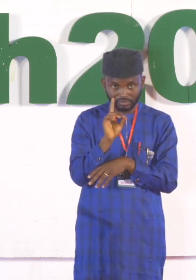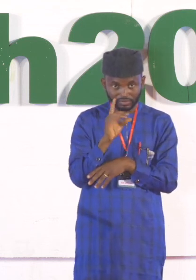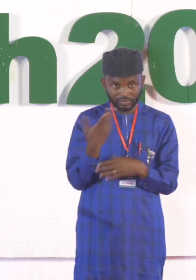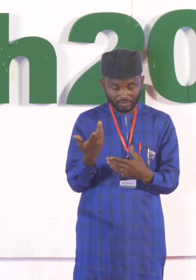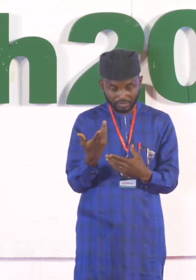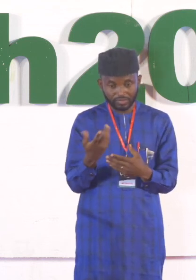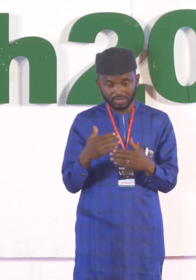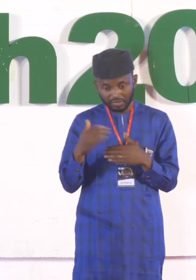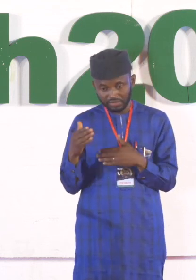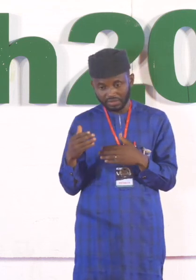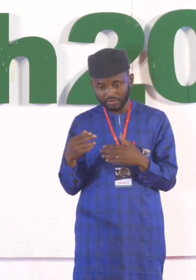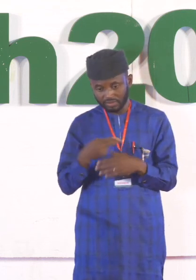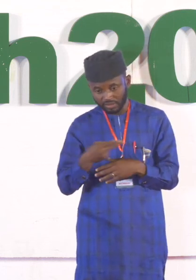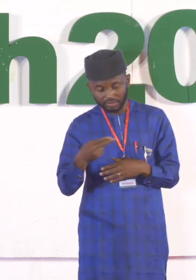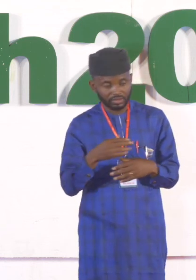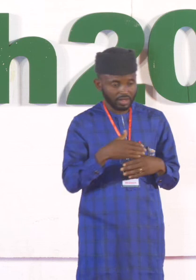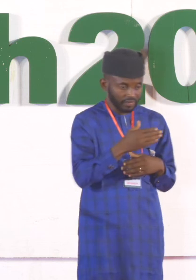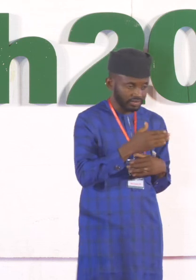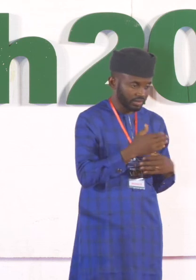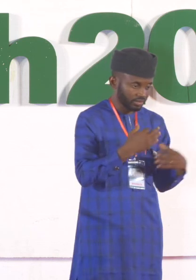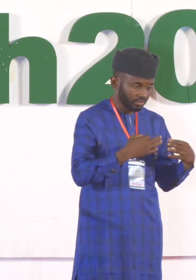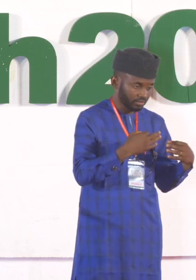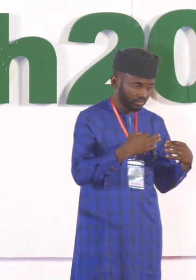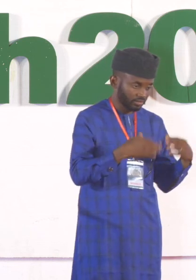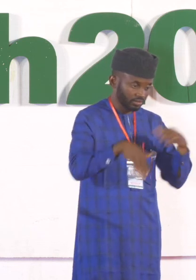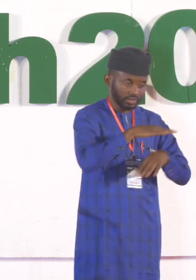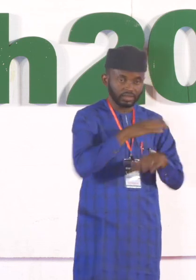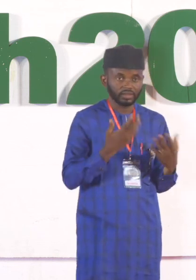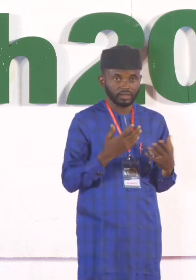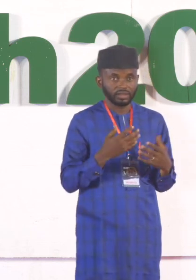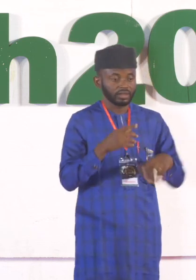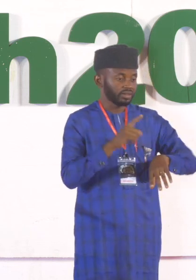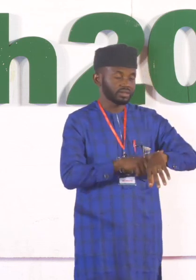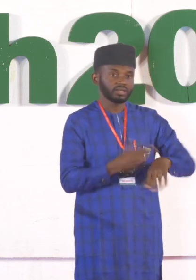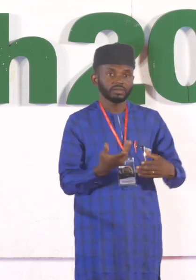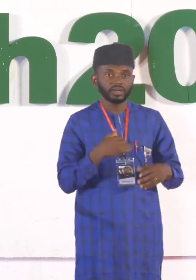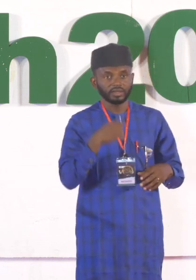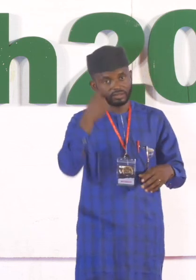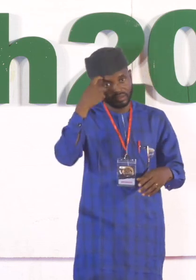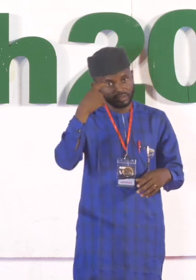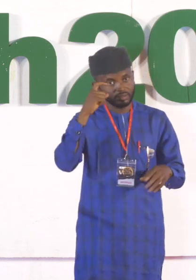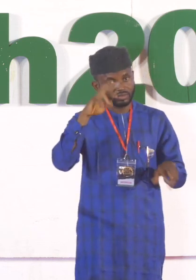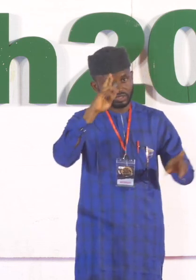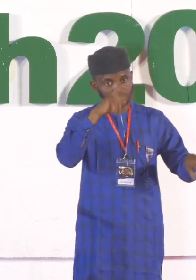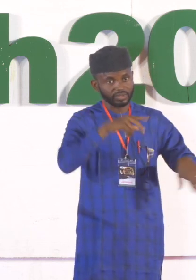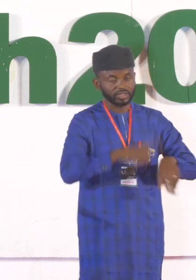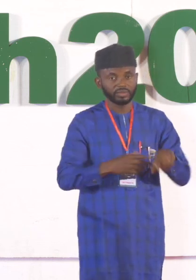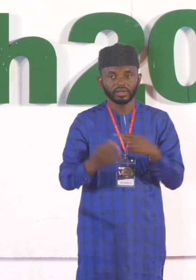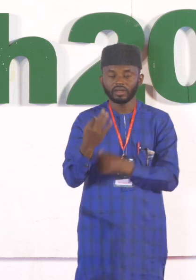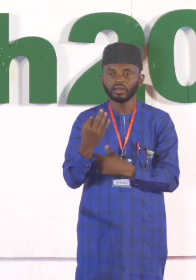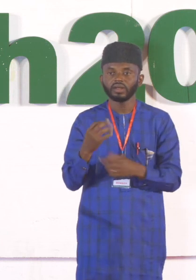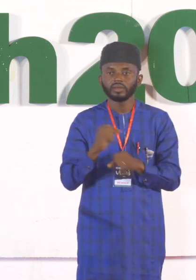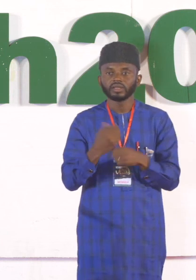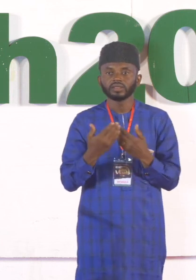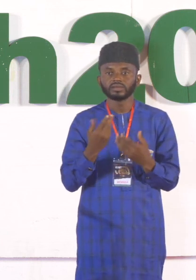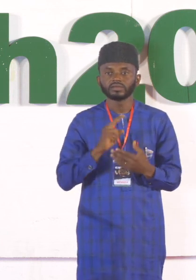Jannah and Nar. And he is telling me that it's time, and I think I have to respect the time. May Allah subhanahu wa ta'ala make it